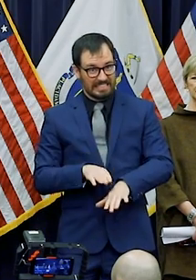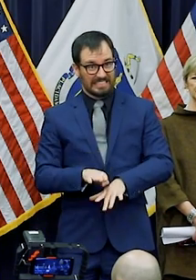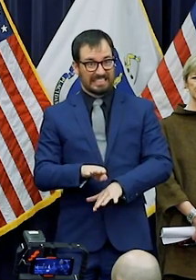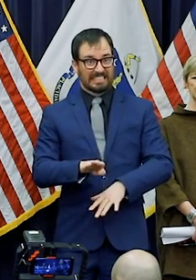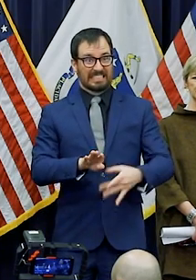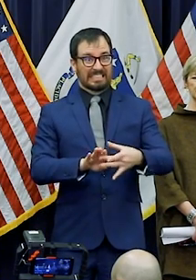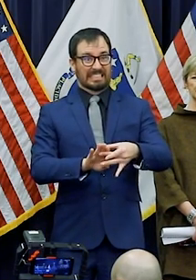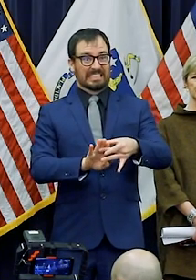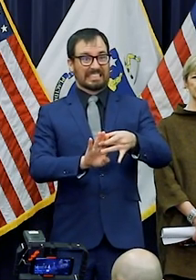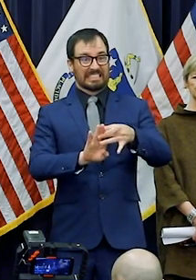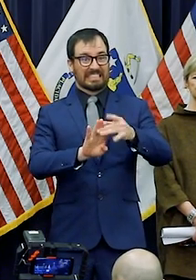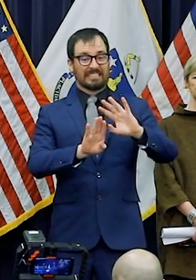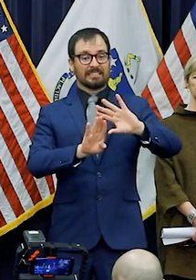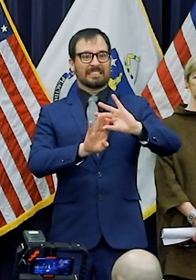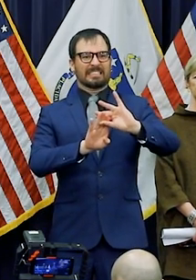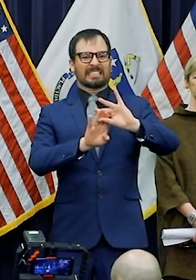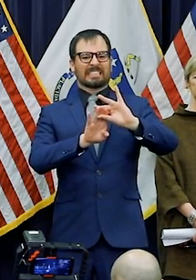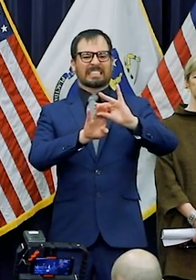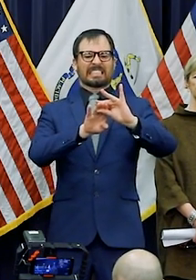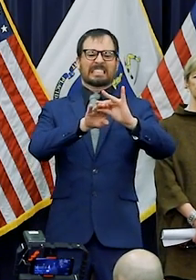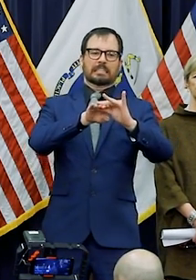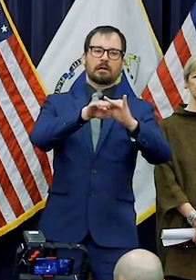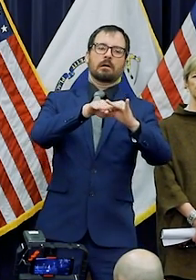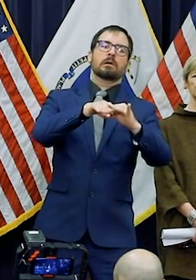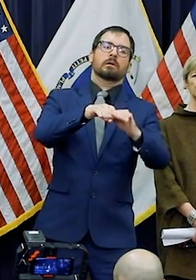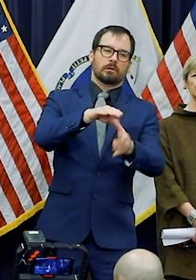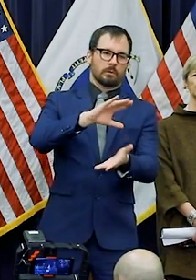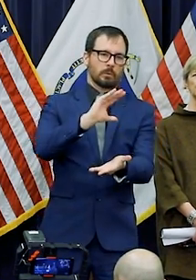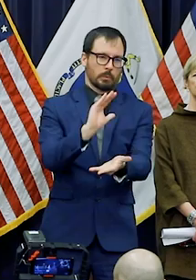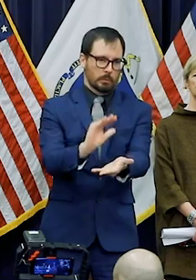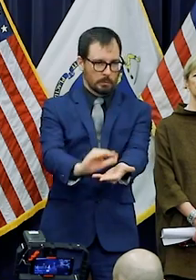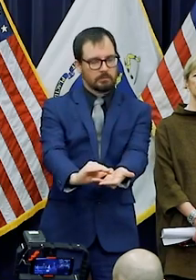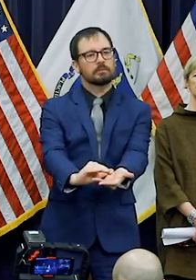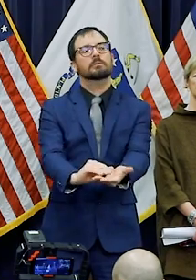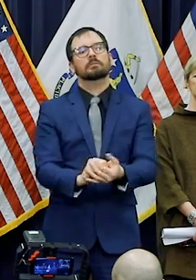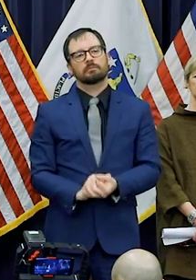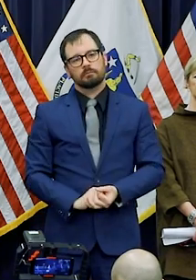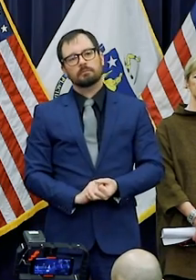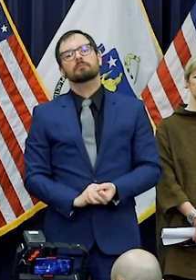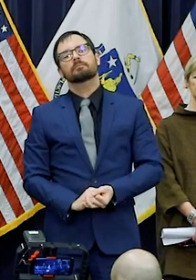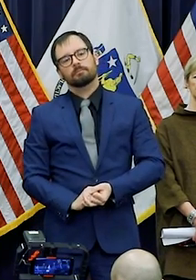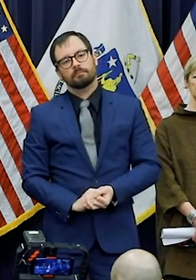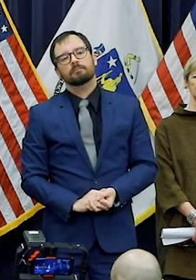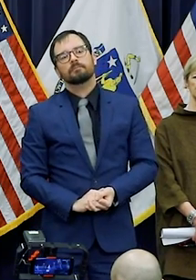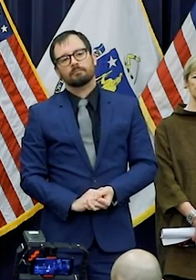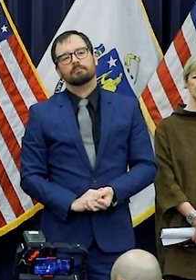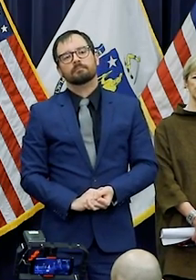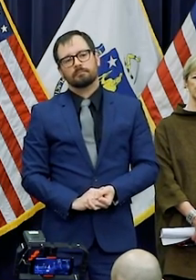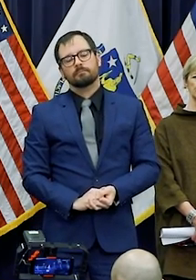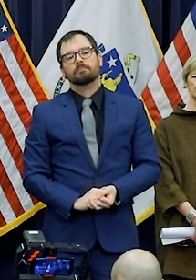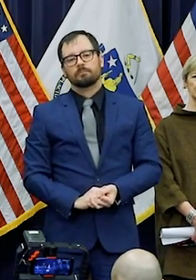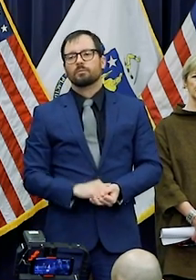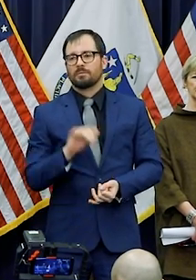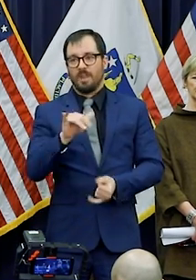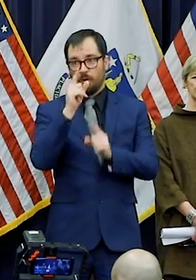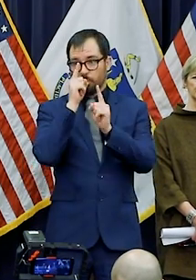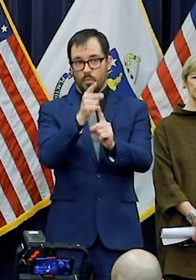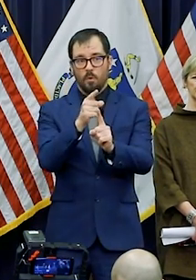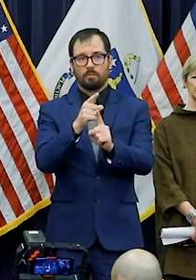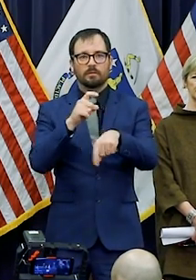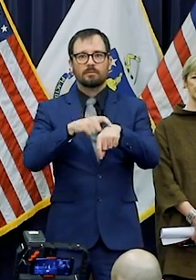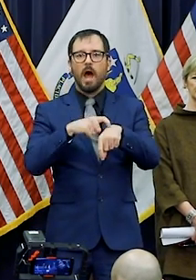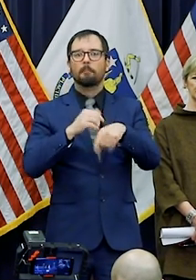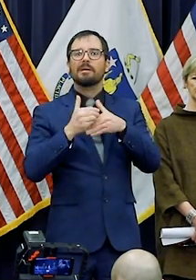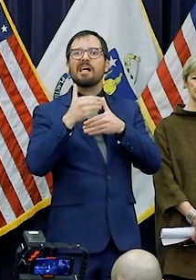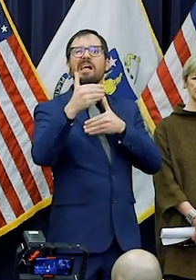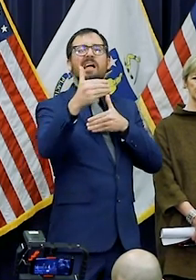that continuum, everything we're doing today is trying to bring us closer to the end. This response may take longer